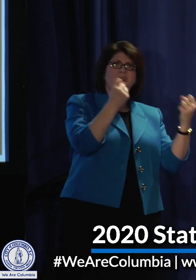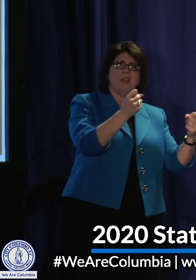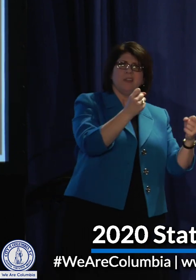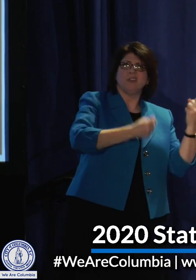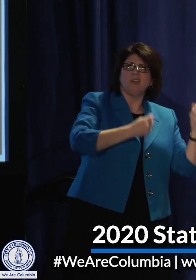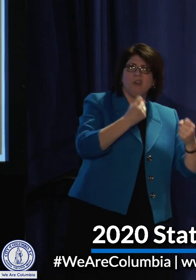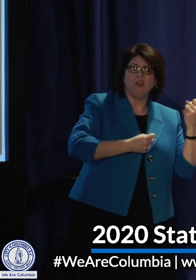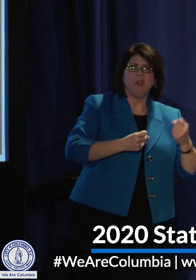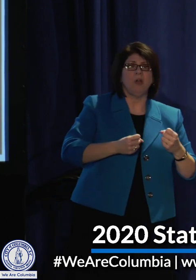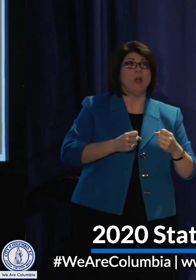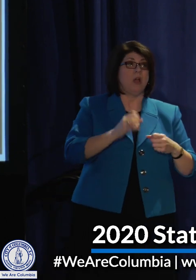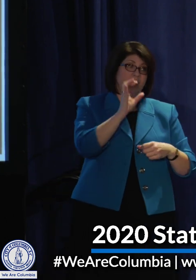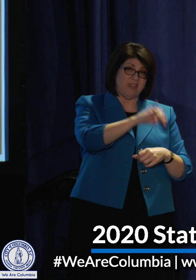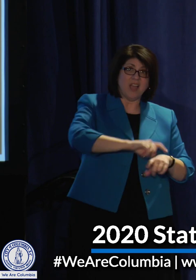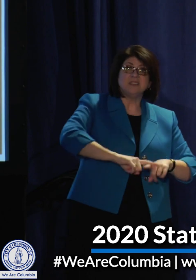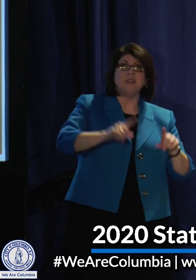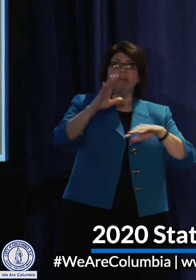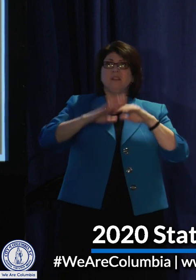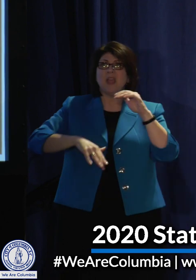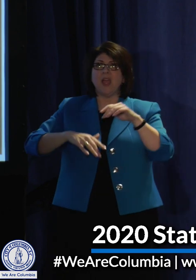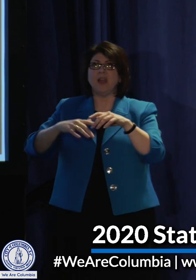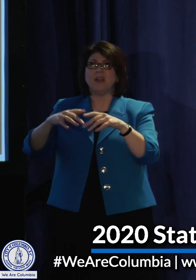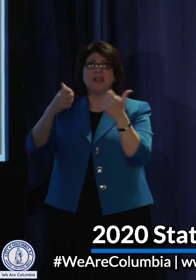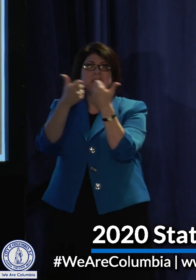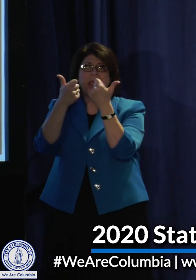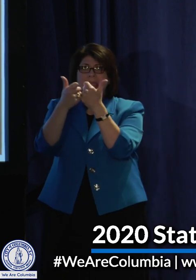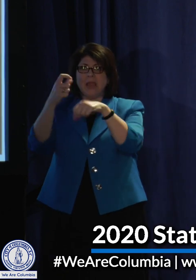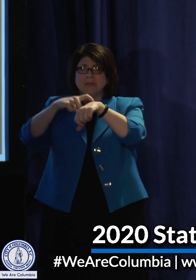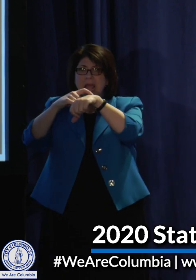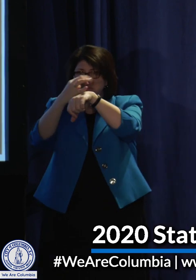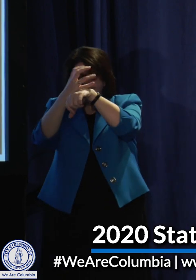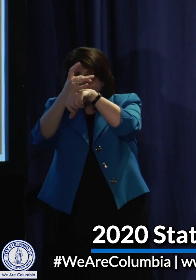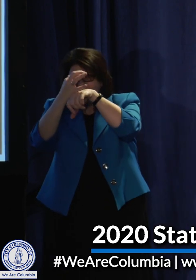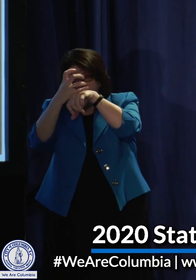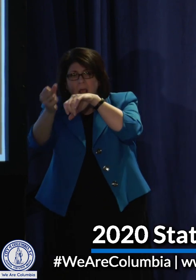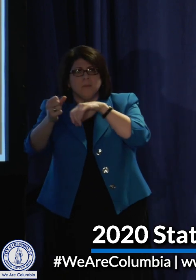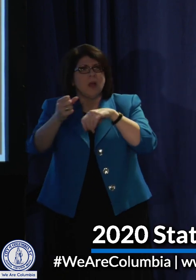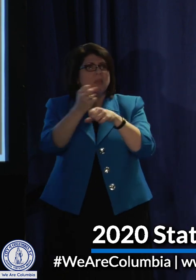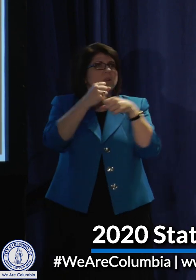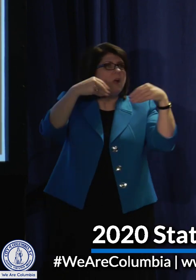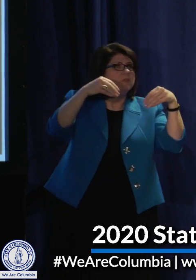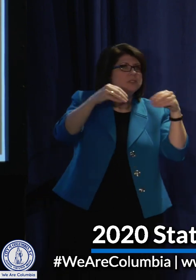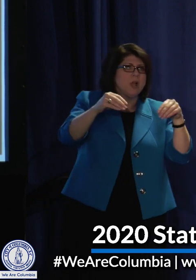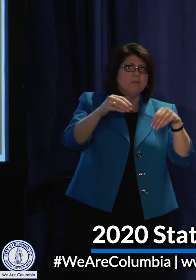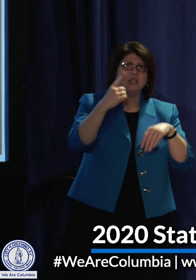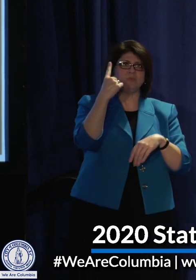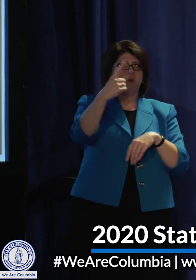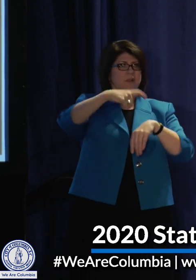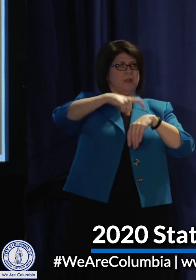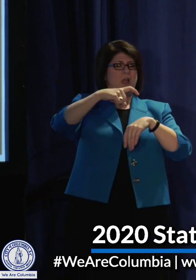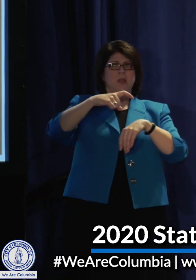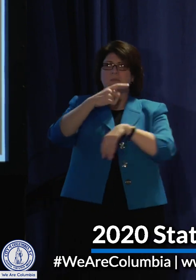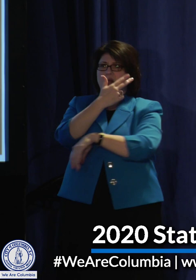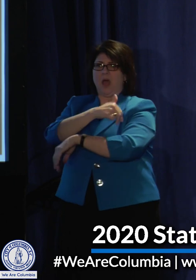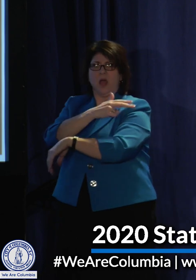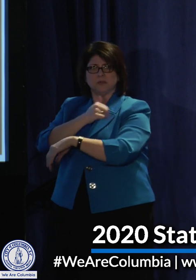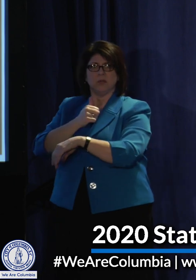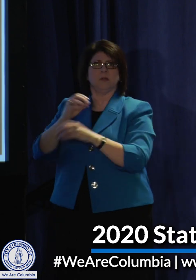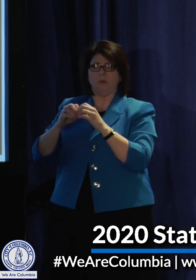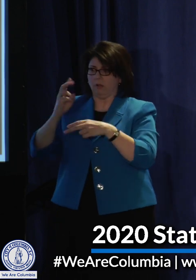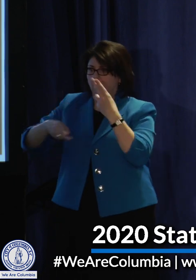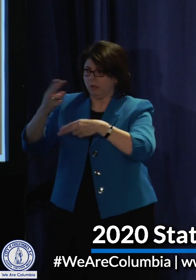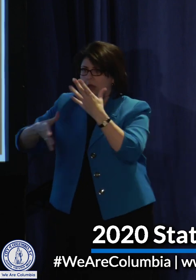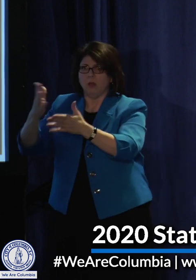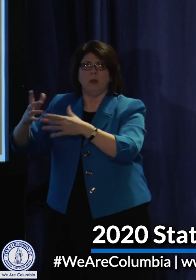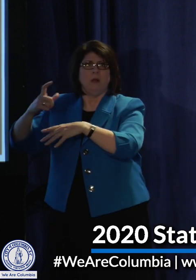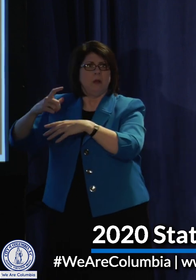different from the clock running out at the end of a game. The coffee shop is in one time zone and the hospital another,